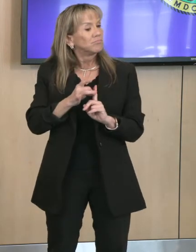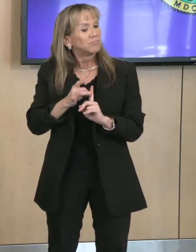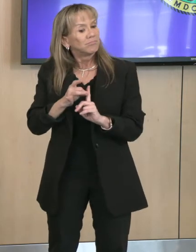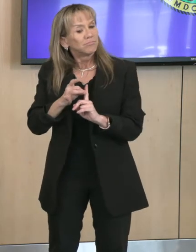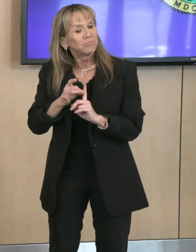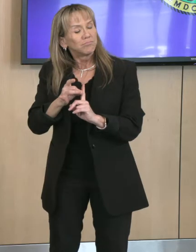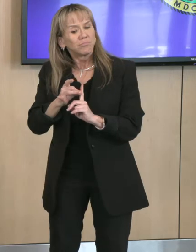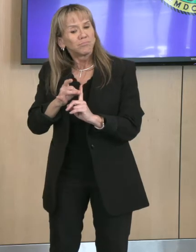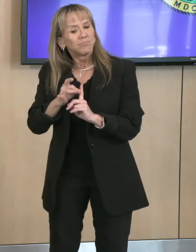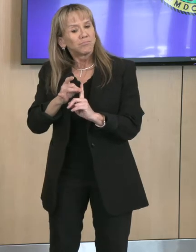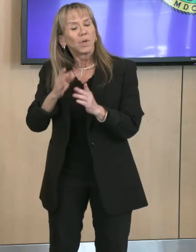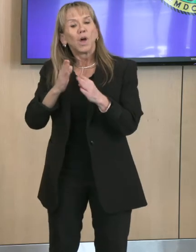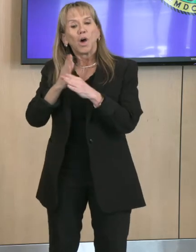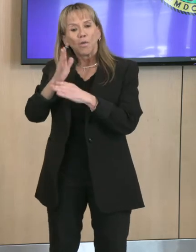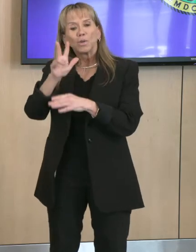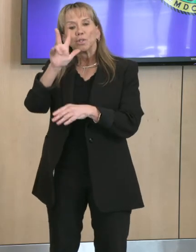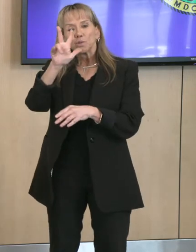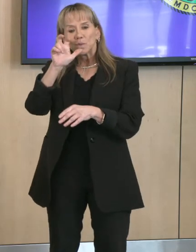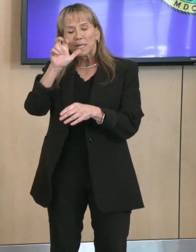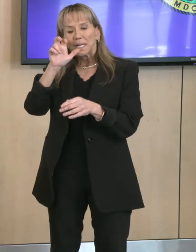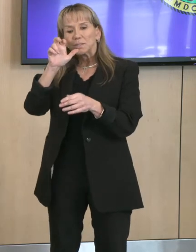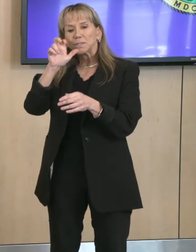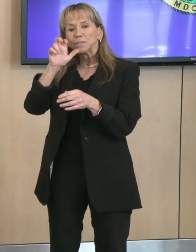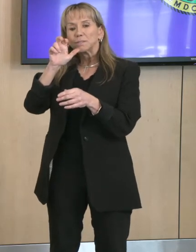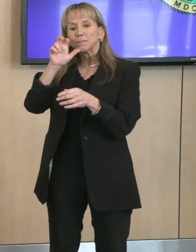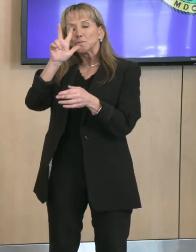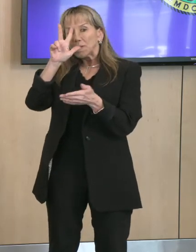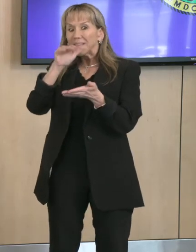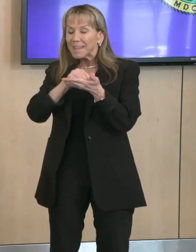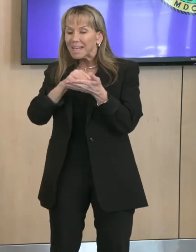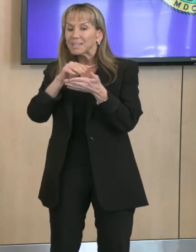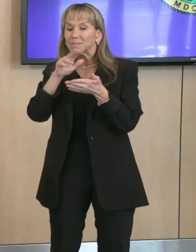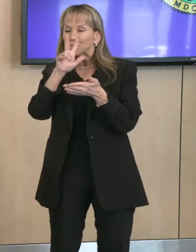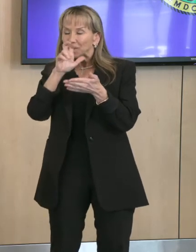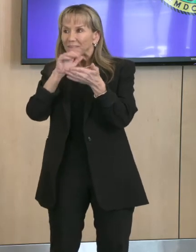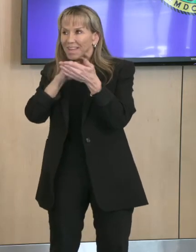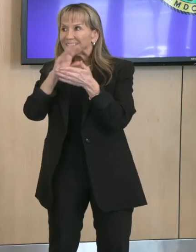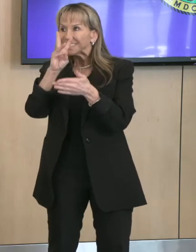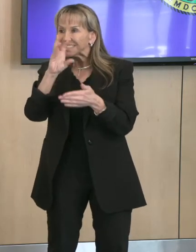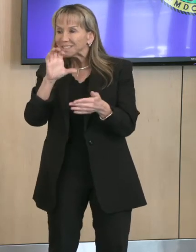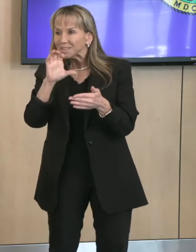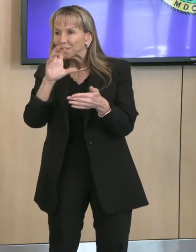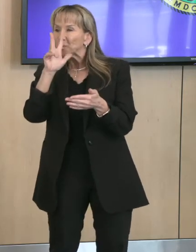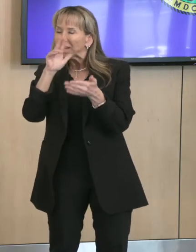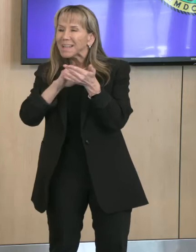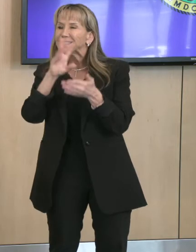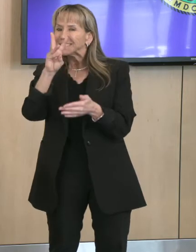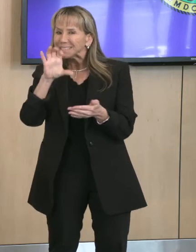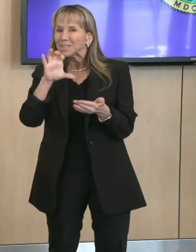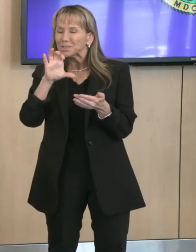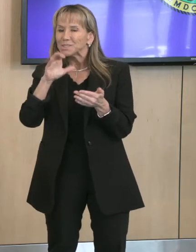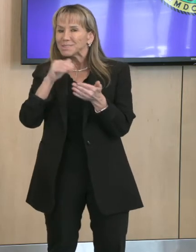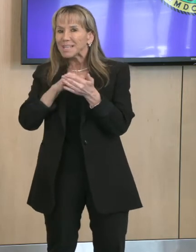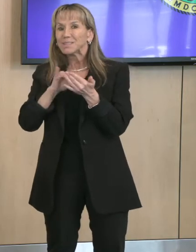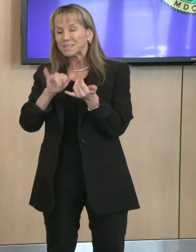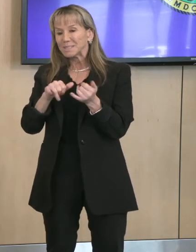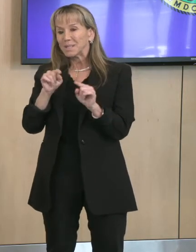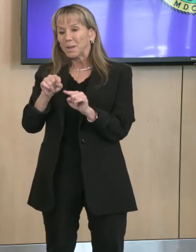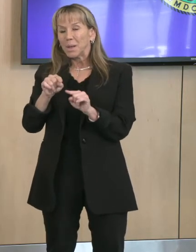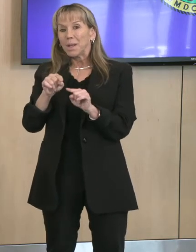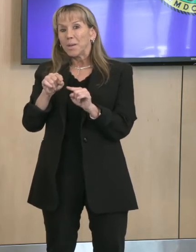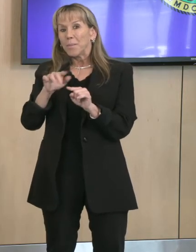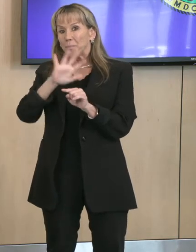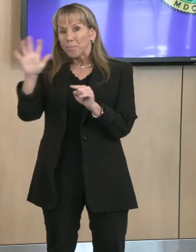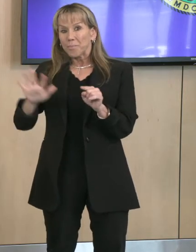over 3,600 deaths. This is the largest number of cases for any country. In California,